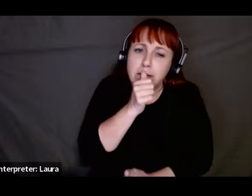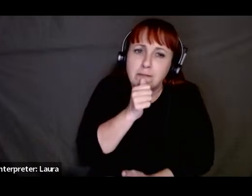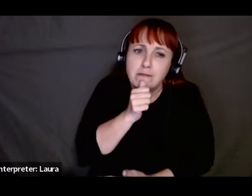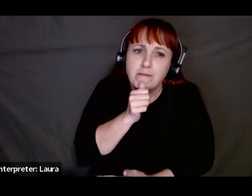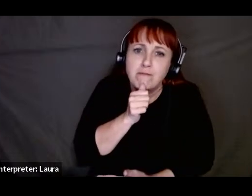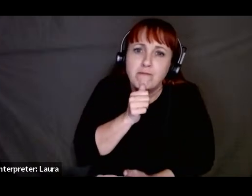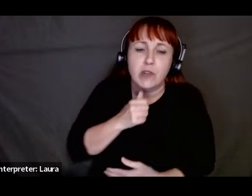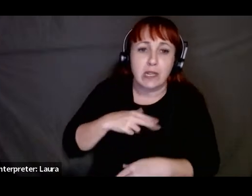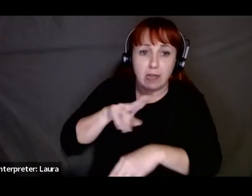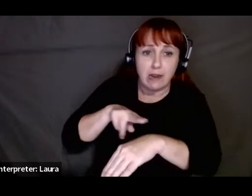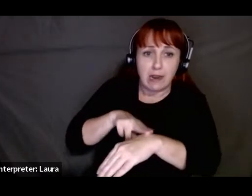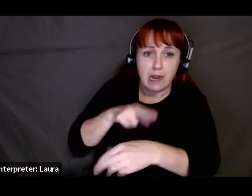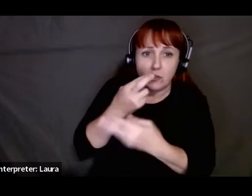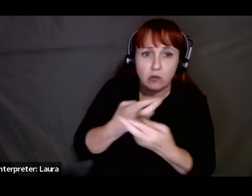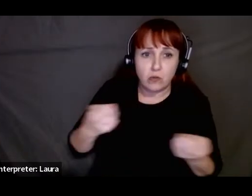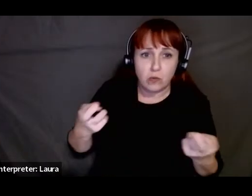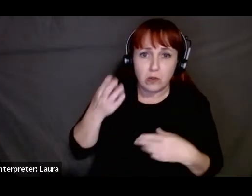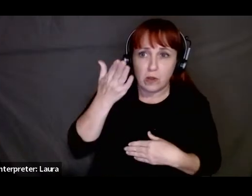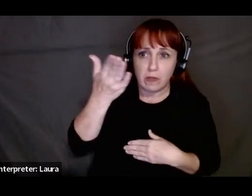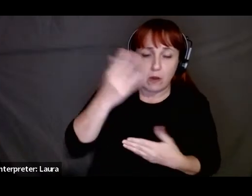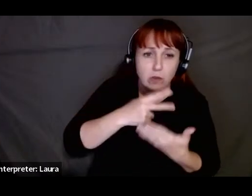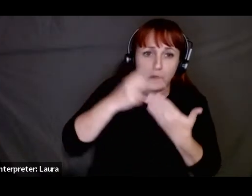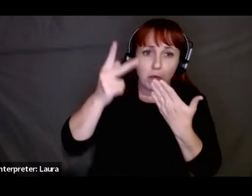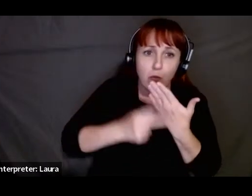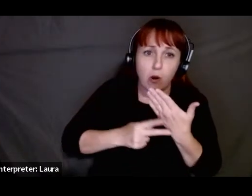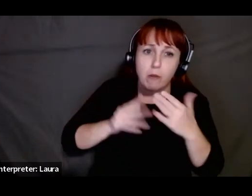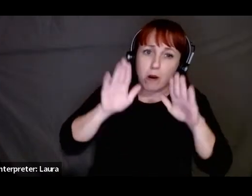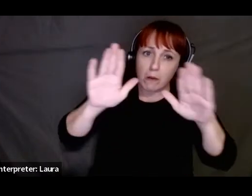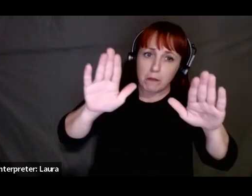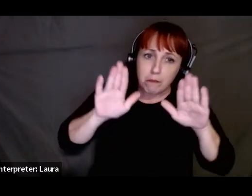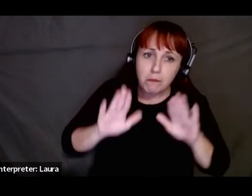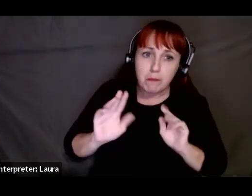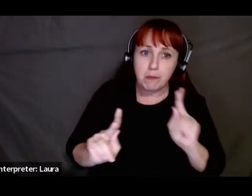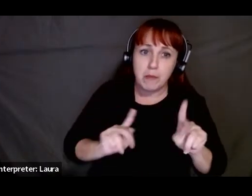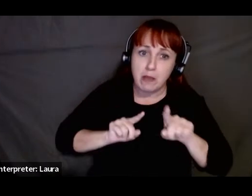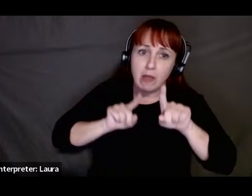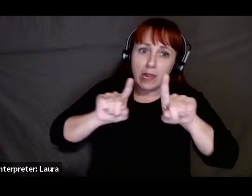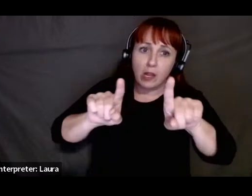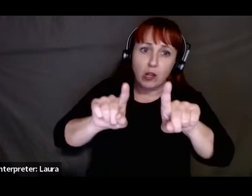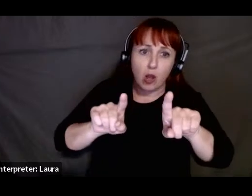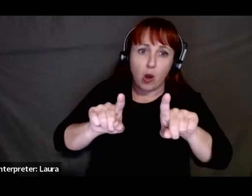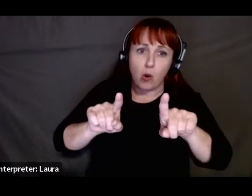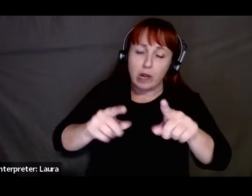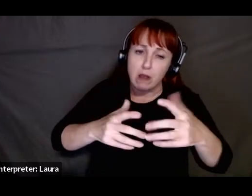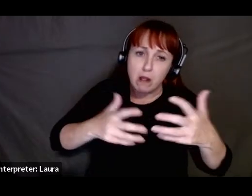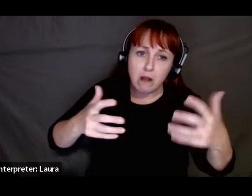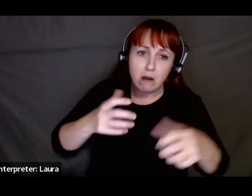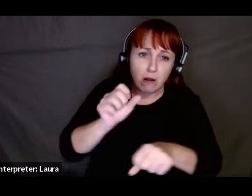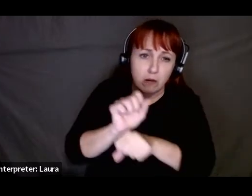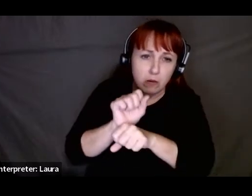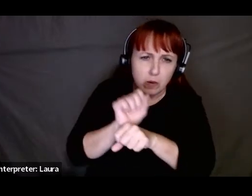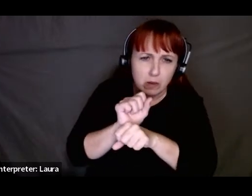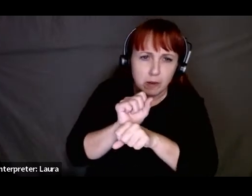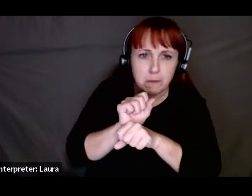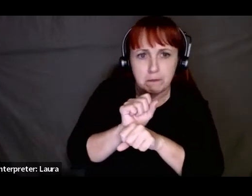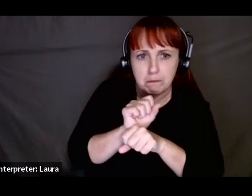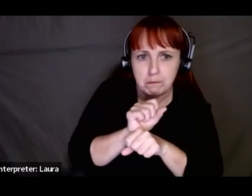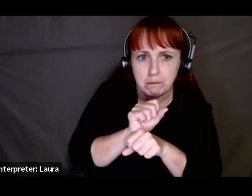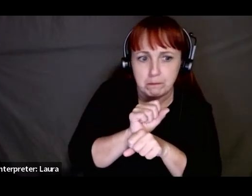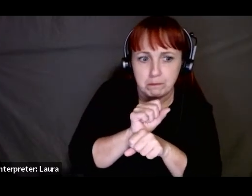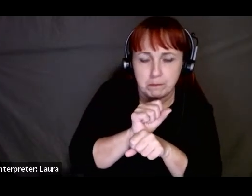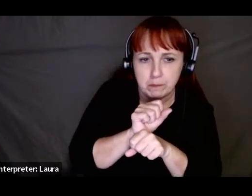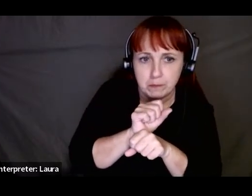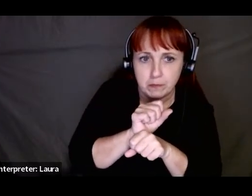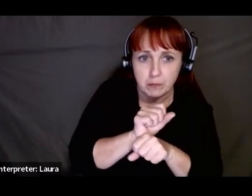resources program. Those people are the true hermits. Like, they go in there and they're using heavy, heavy work. But an accidental fire